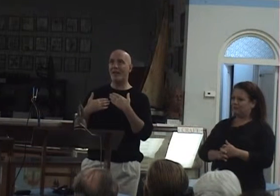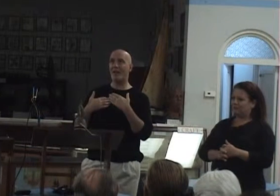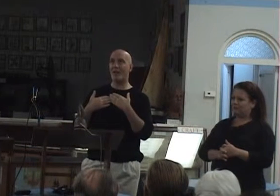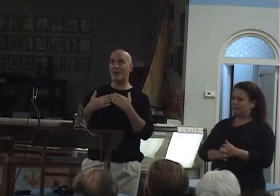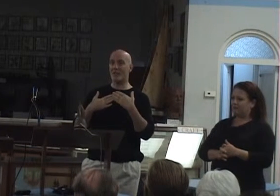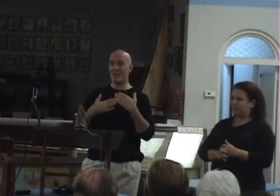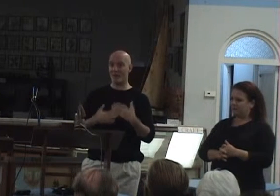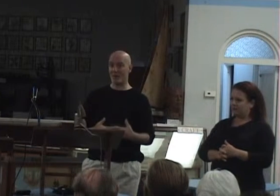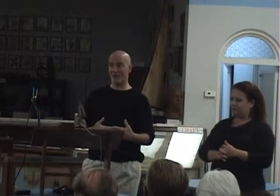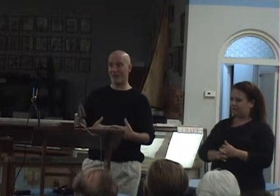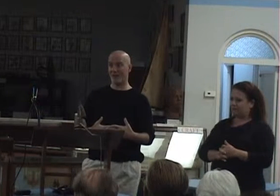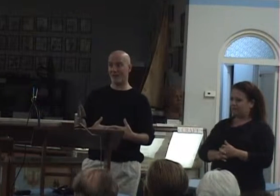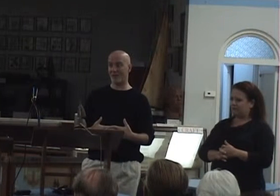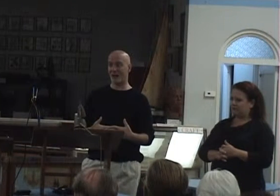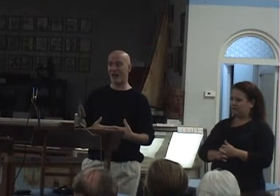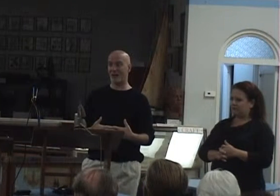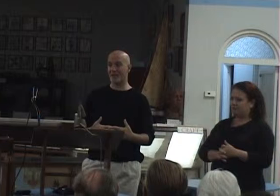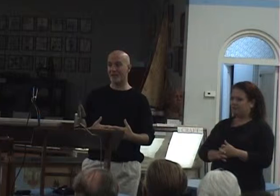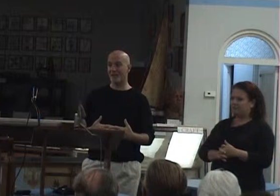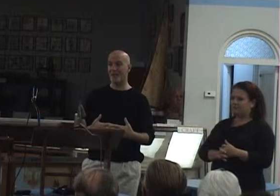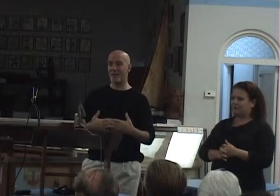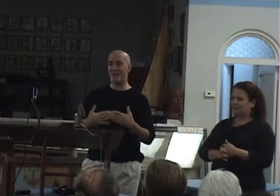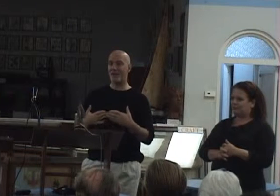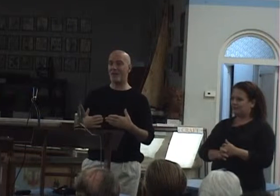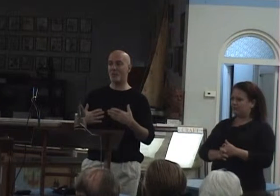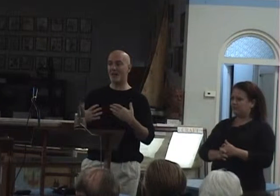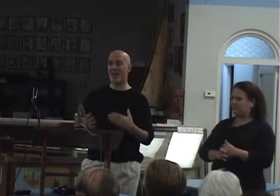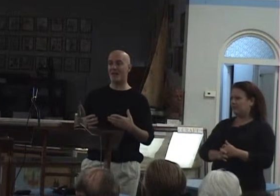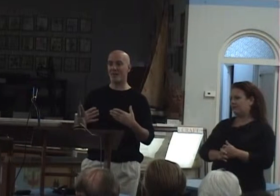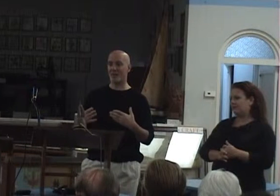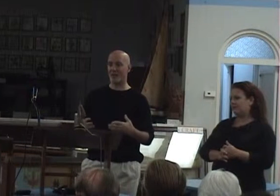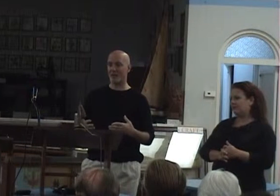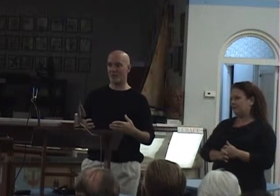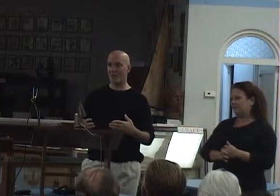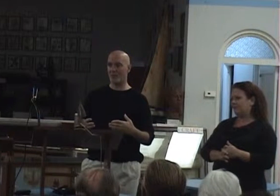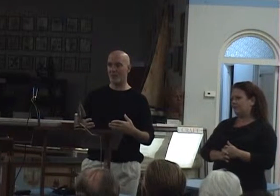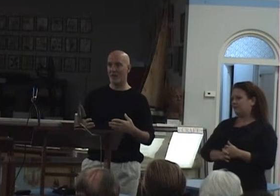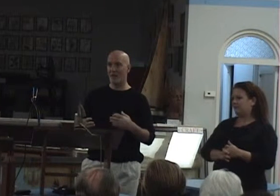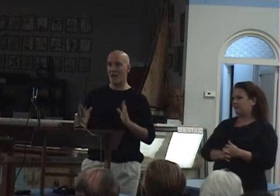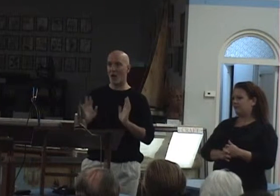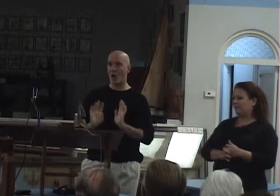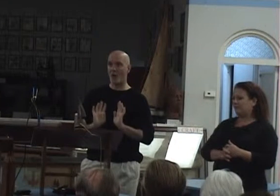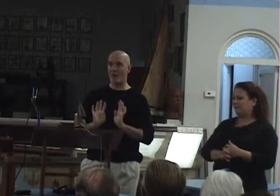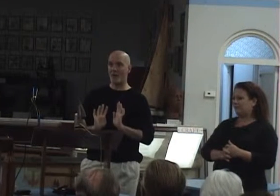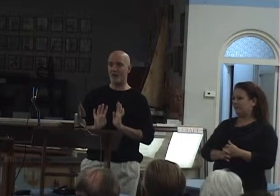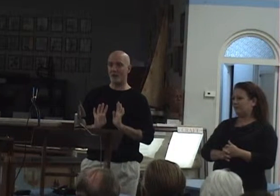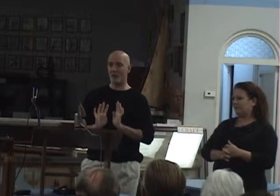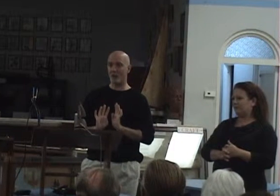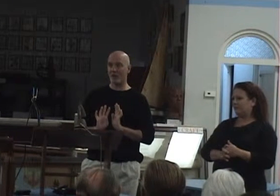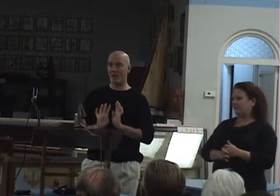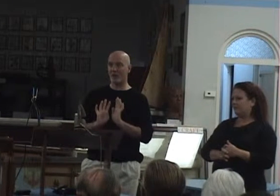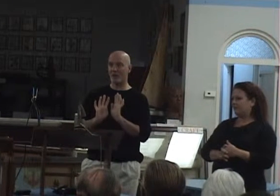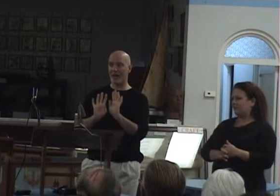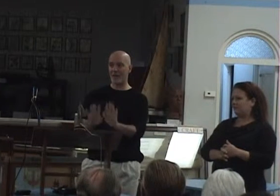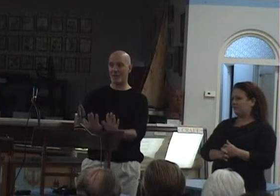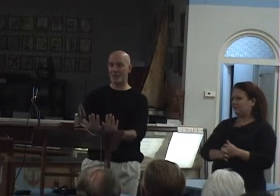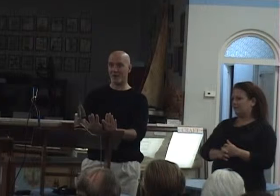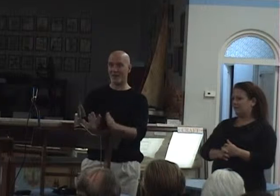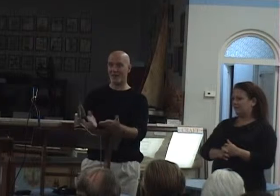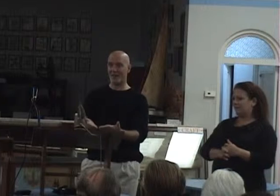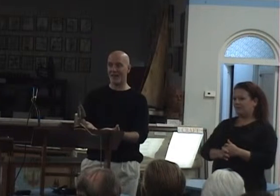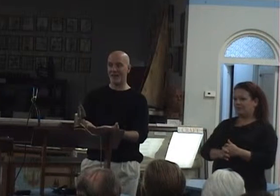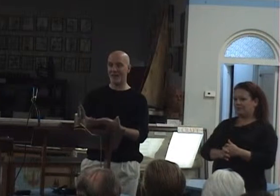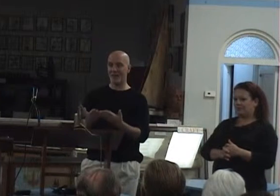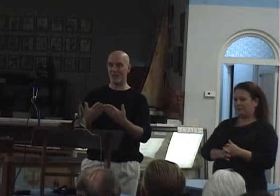which is a very typical design in Scotland. But there you would actually have created a room that all the windows were